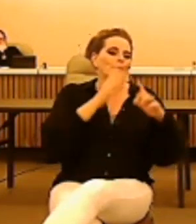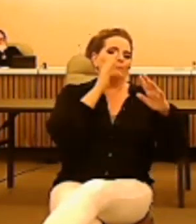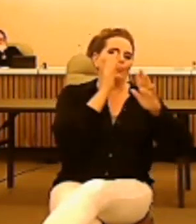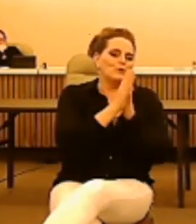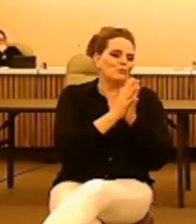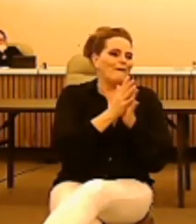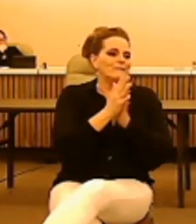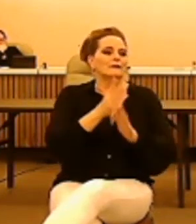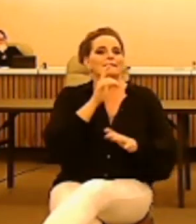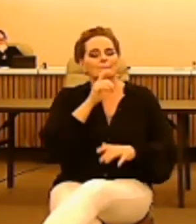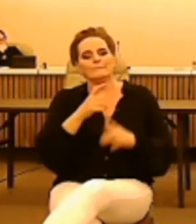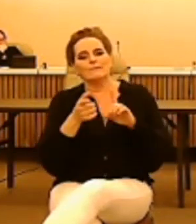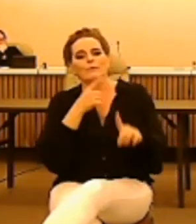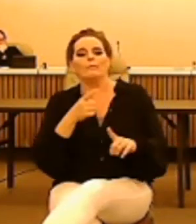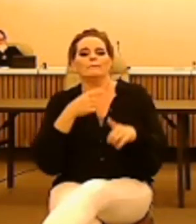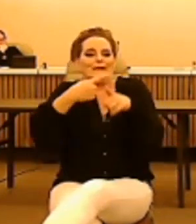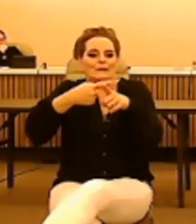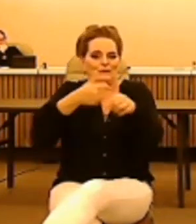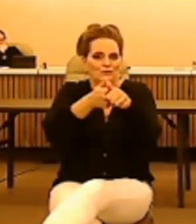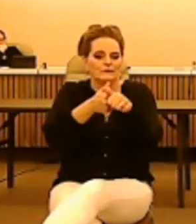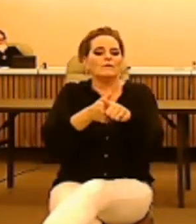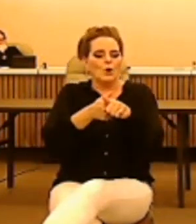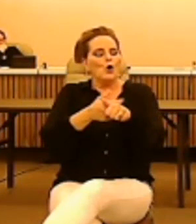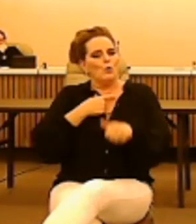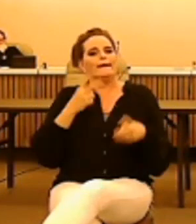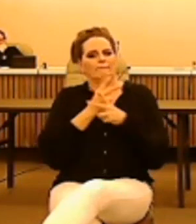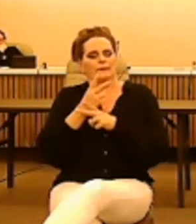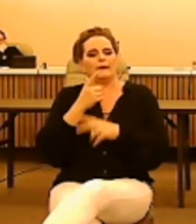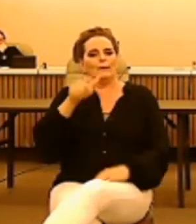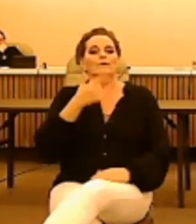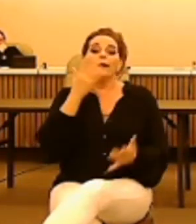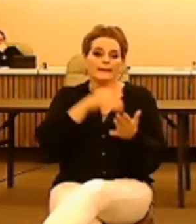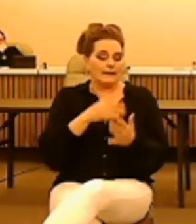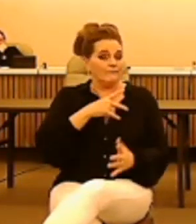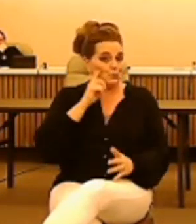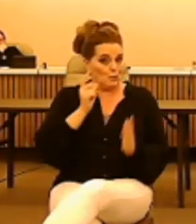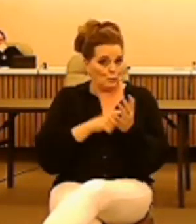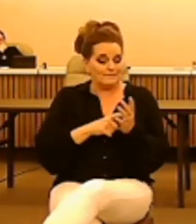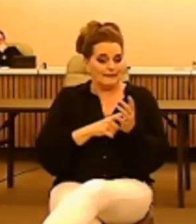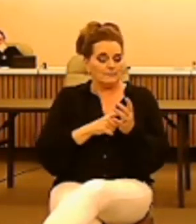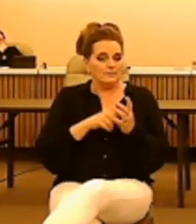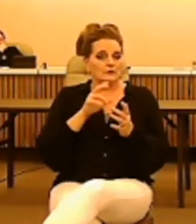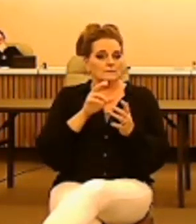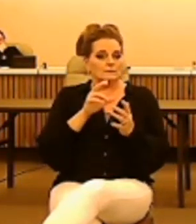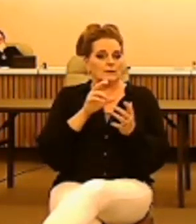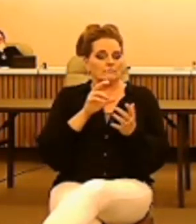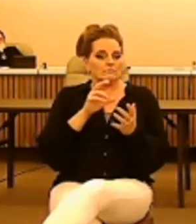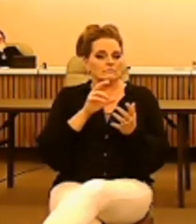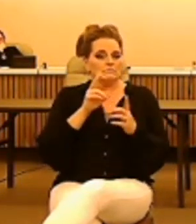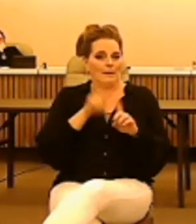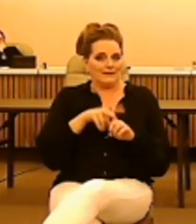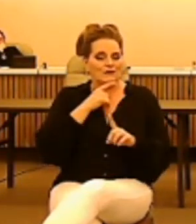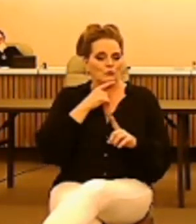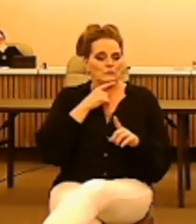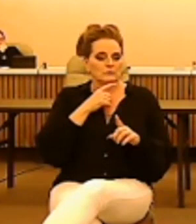the intersection, we can address that. And again, if you'll notice, that application was withdrawn because there were too many